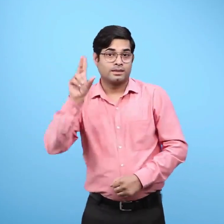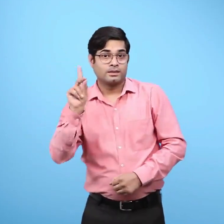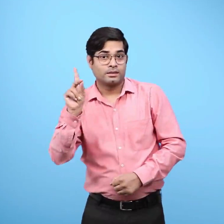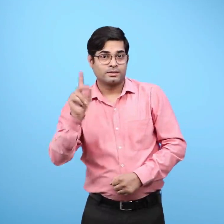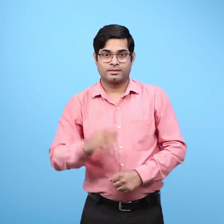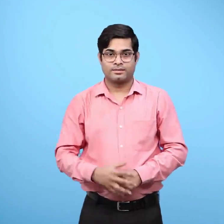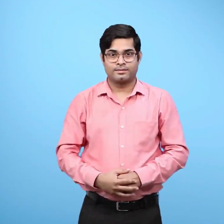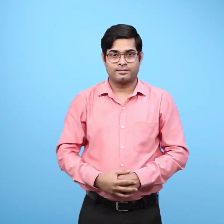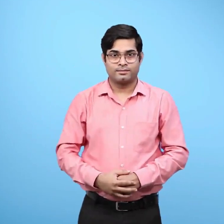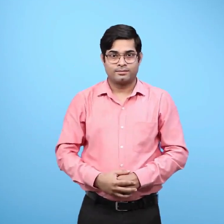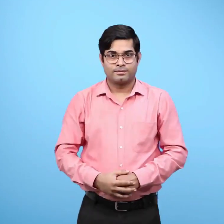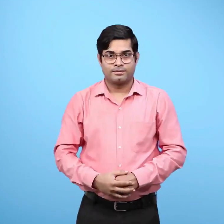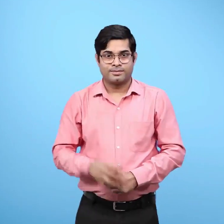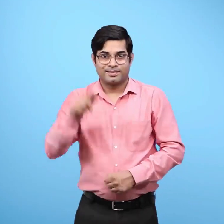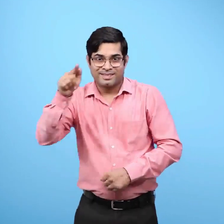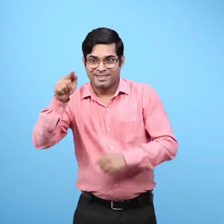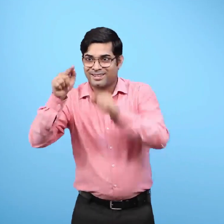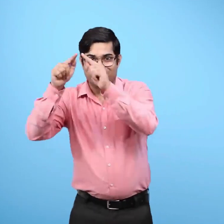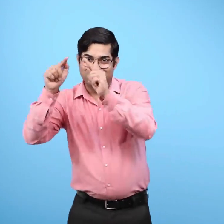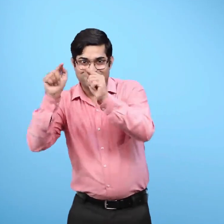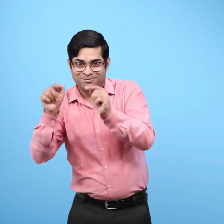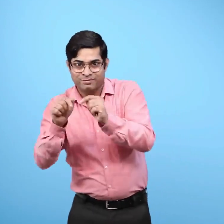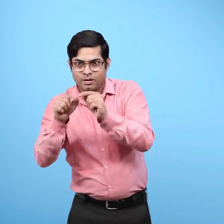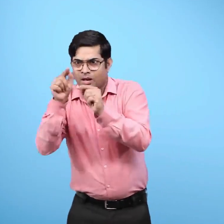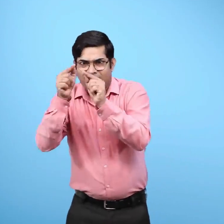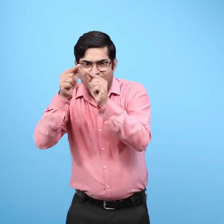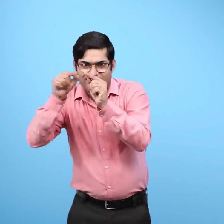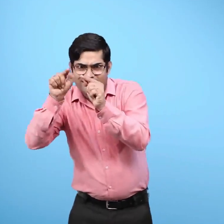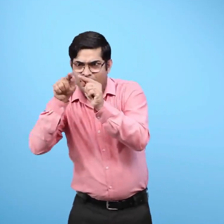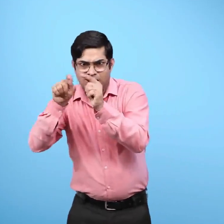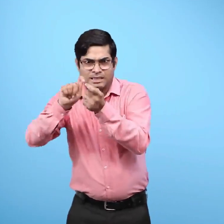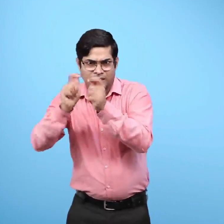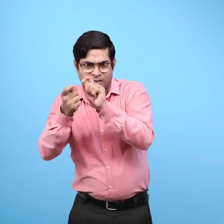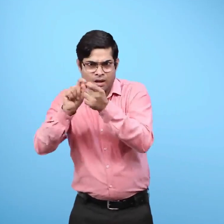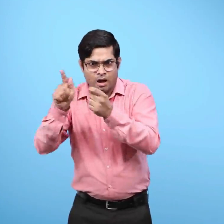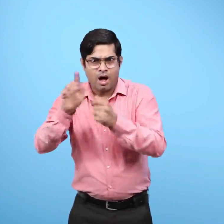Column 2 heading is Change in angle, yes or no.